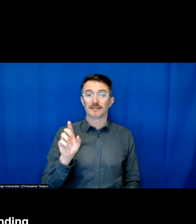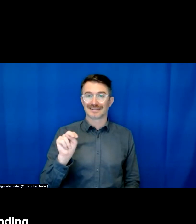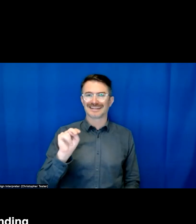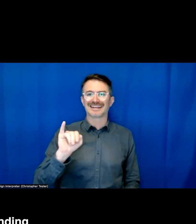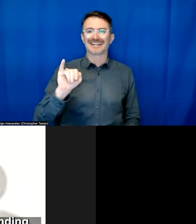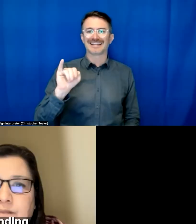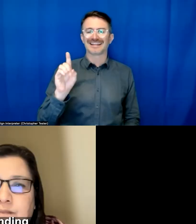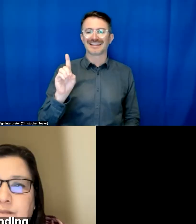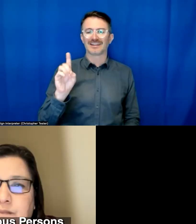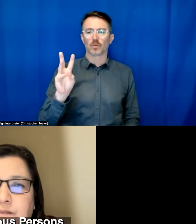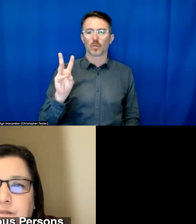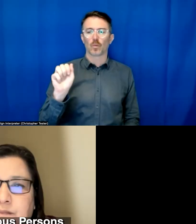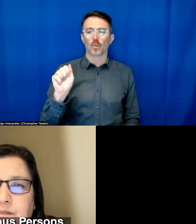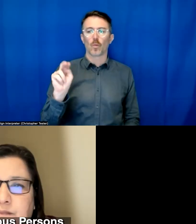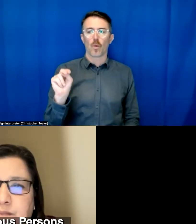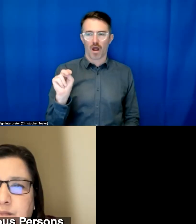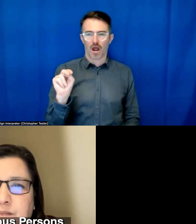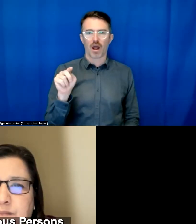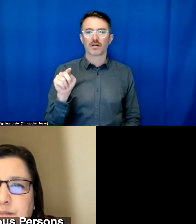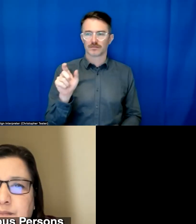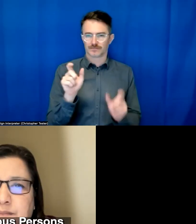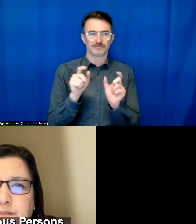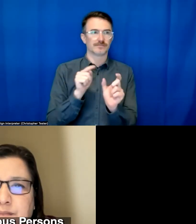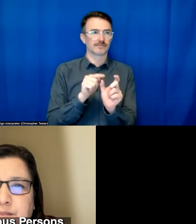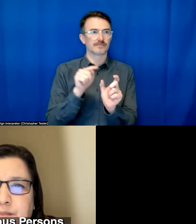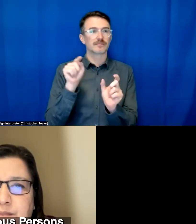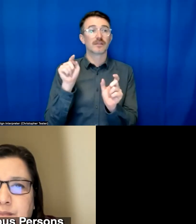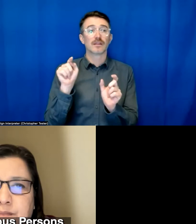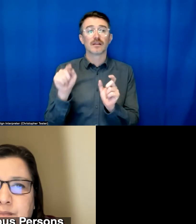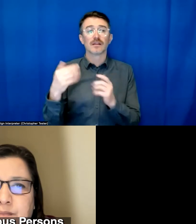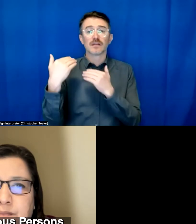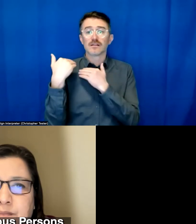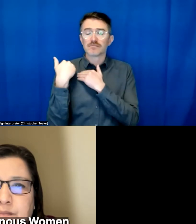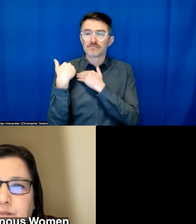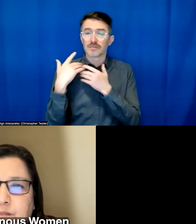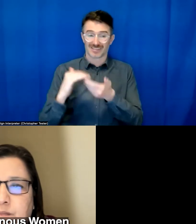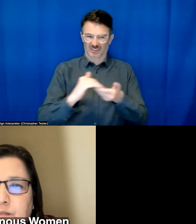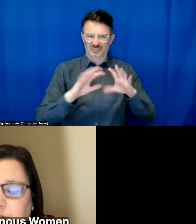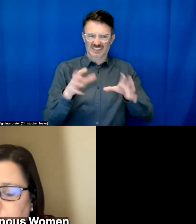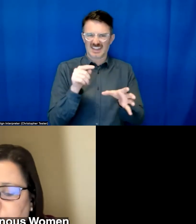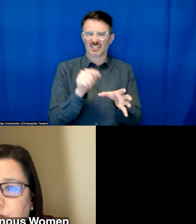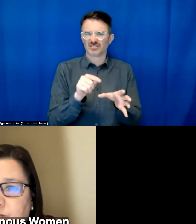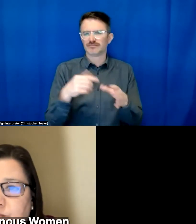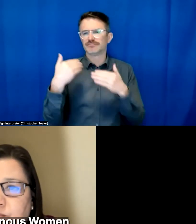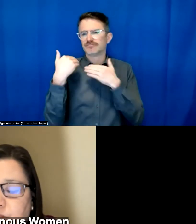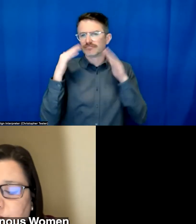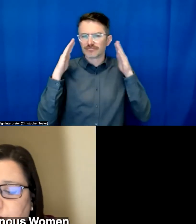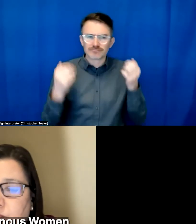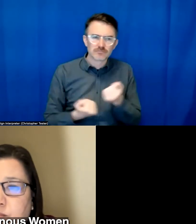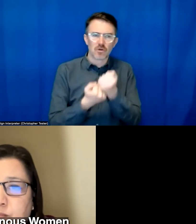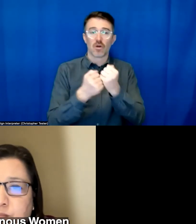founding member and currently General Secretary of Indigenous Person with Disability Global Network and National Indigenous Disabled